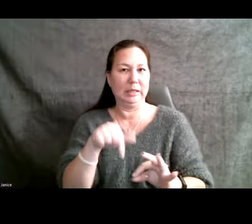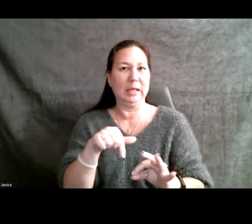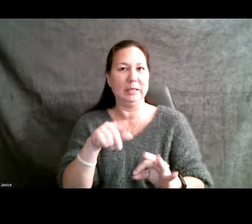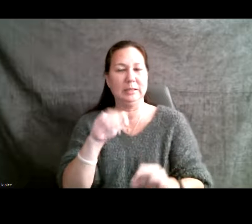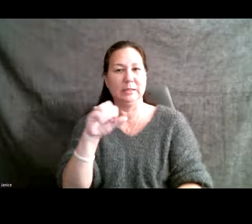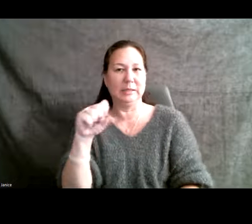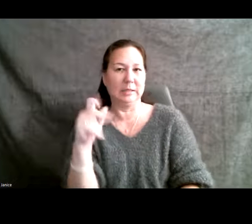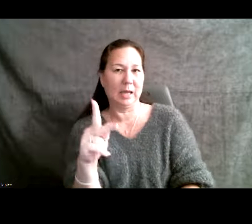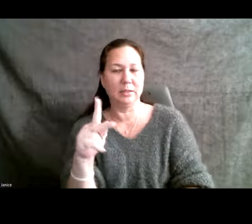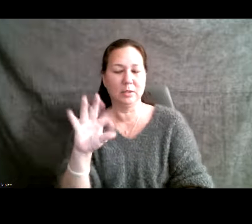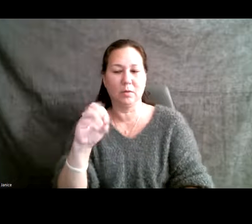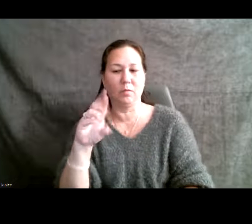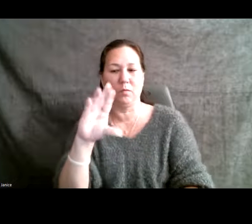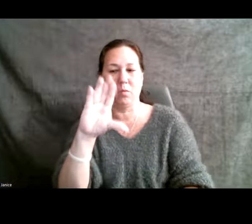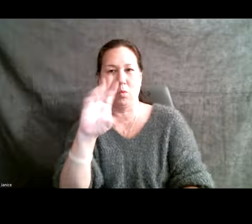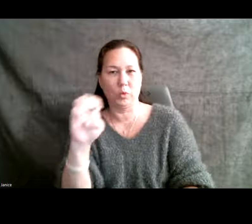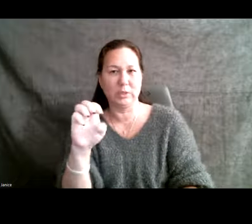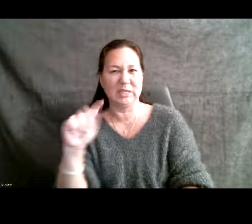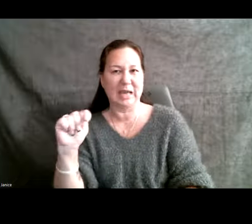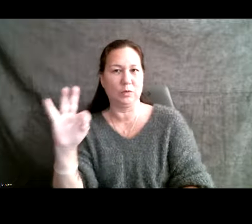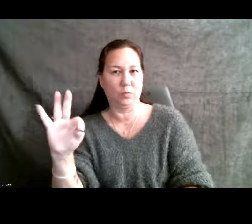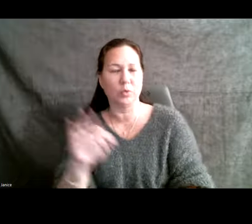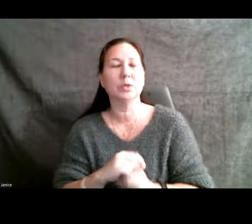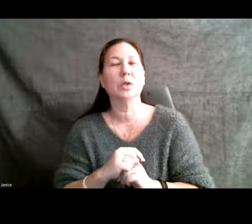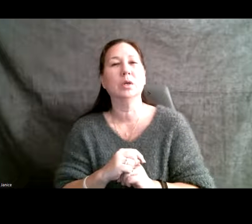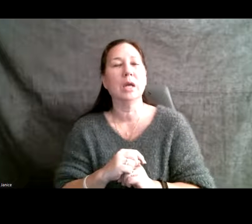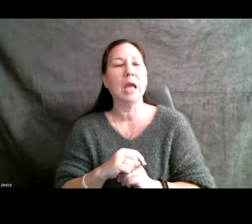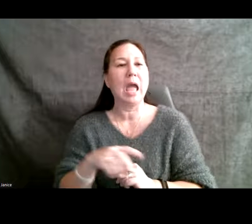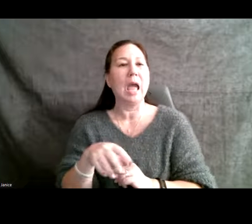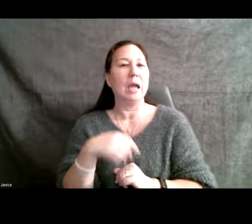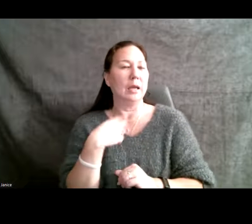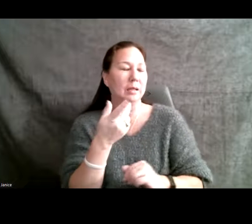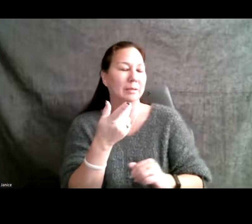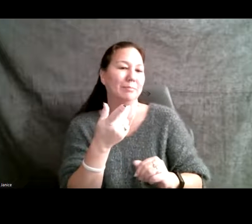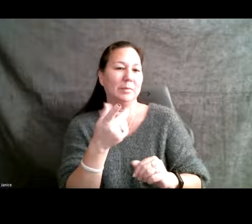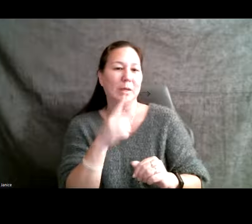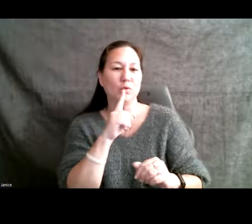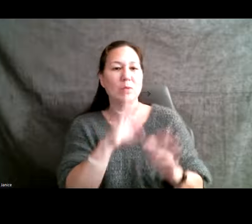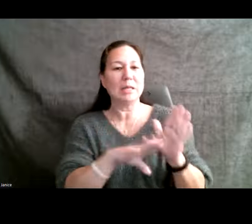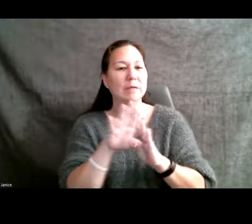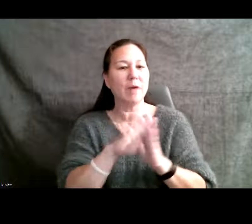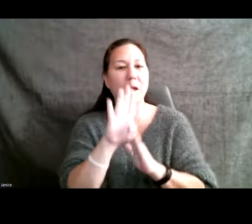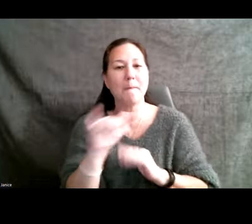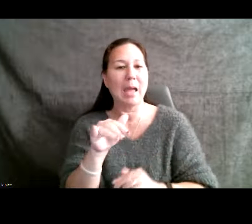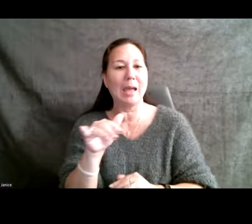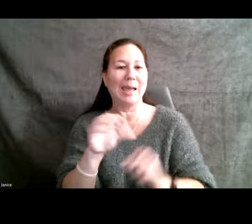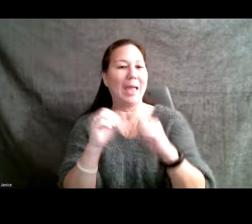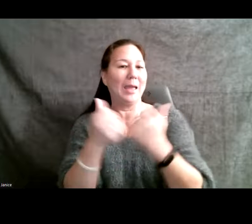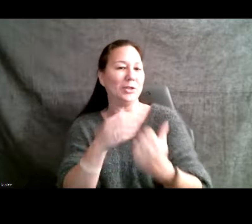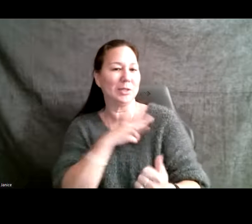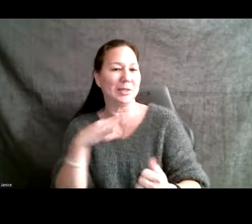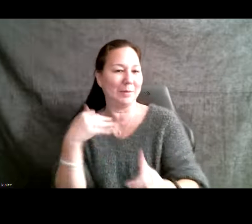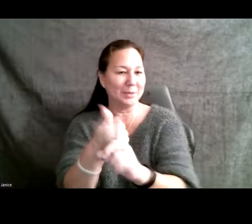document to the agencies developed by agency staff themselves. And it's a way to give